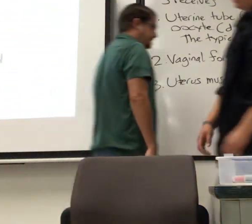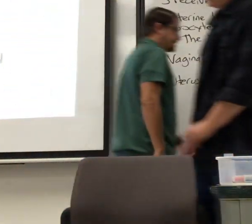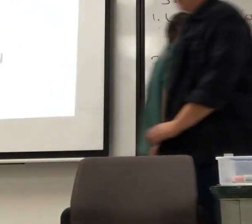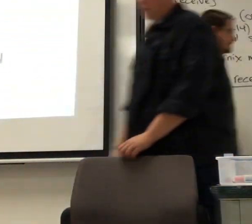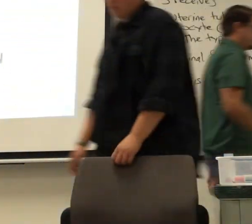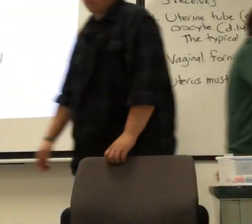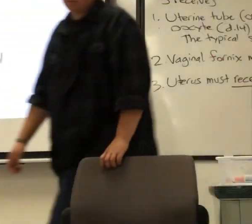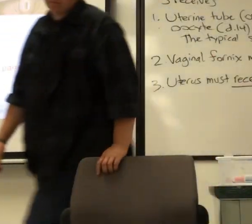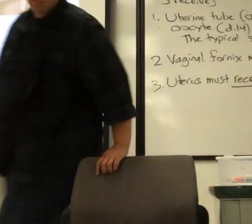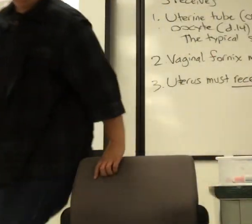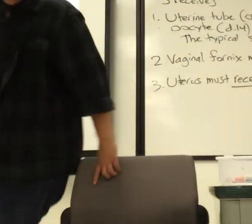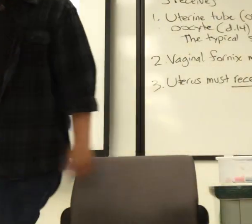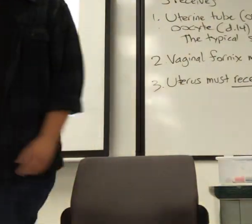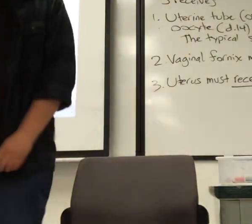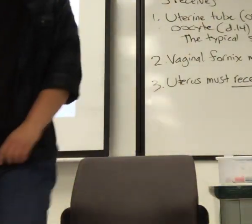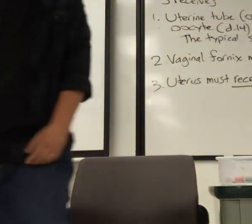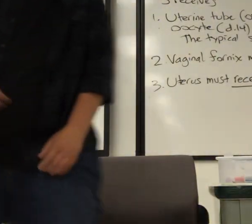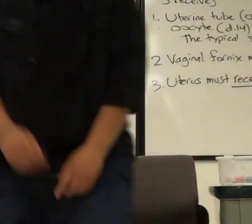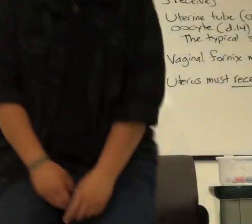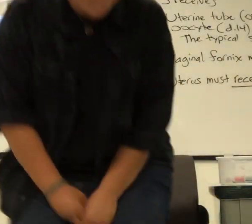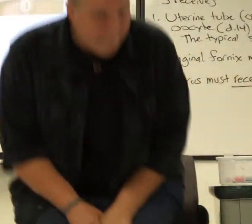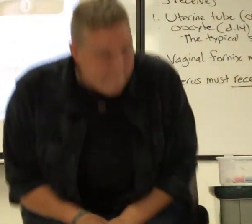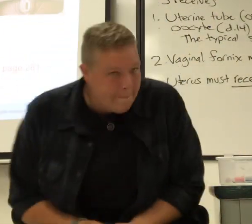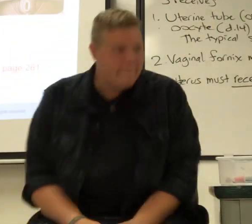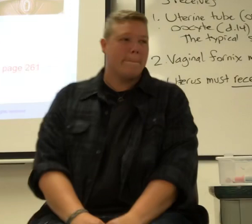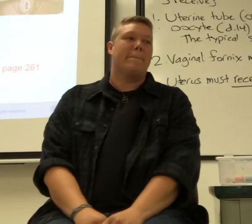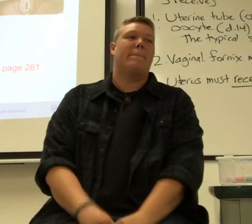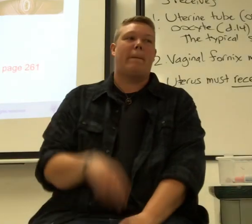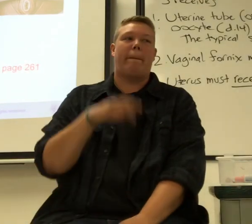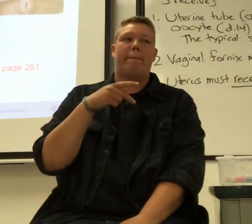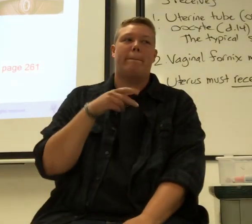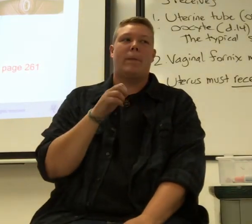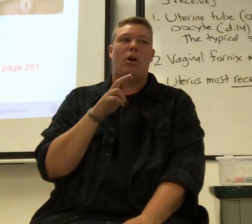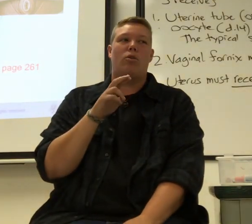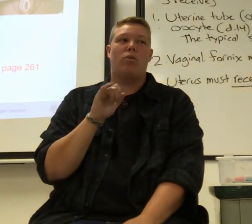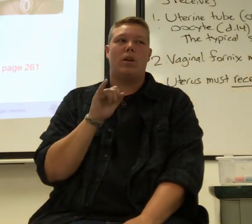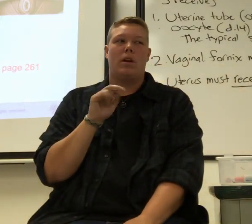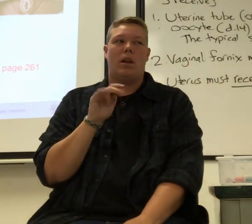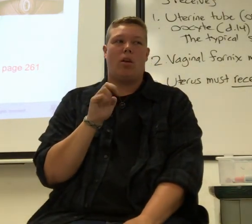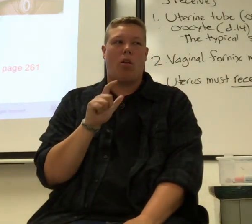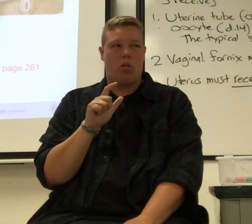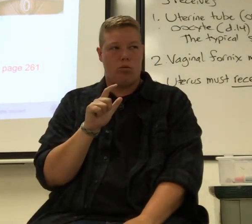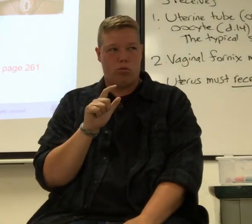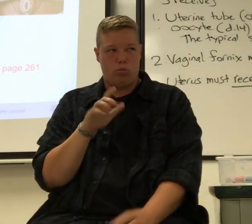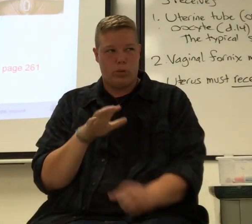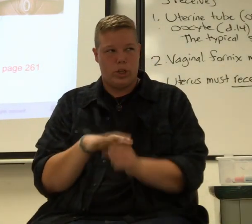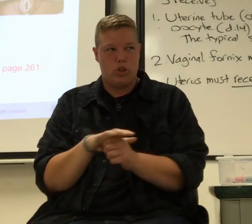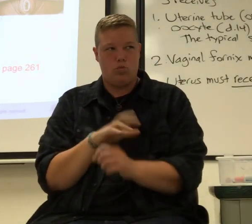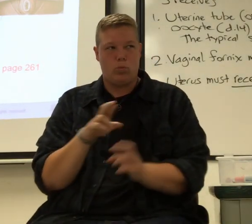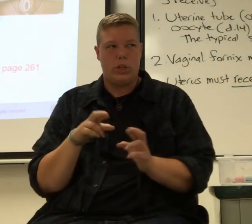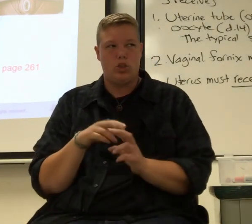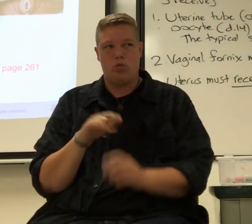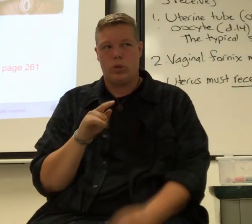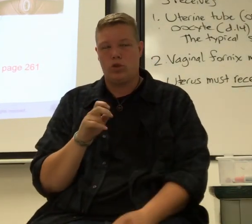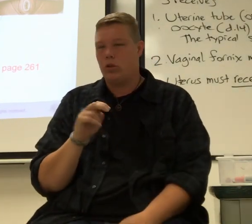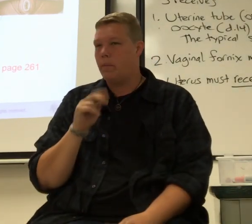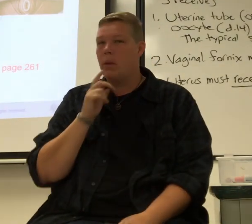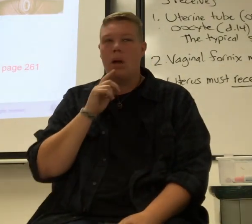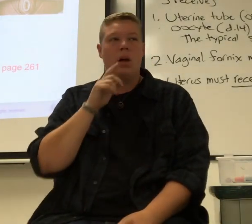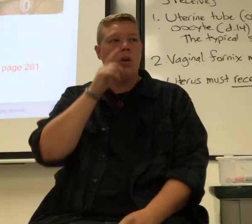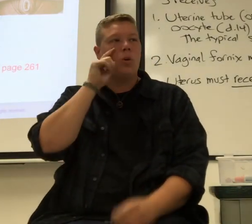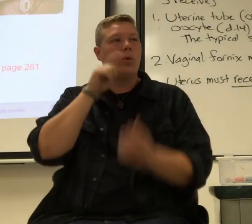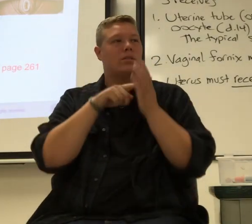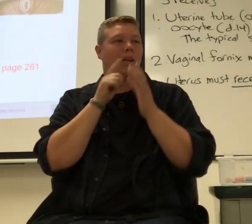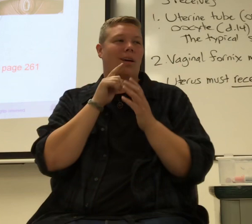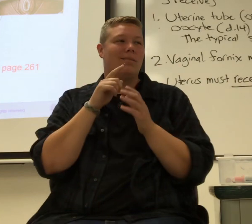The perineal region, like for the males, I showed this picture, that picture there. Notice that the bike seat is wider because